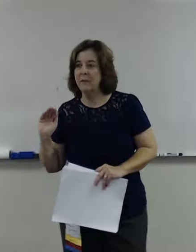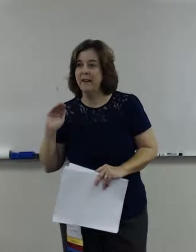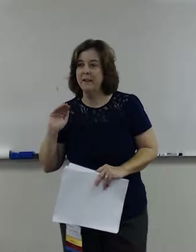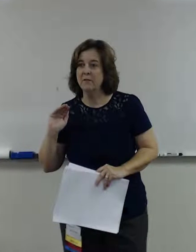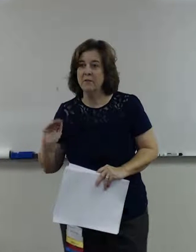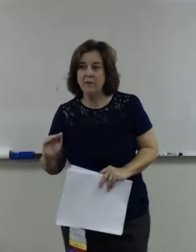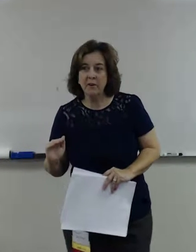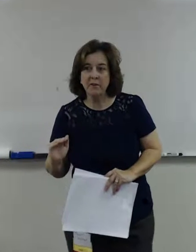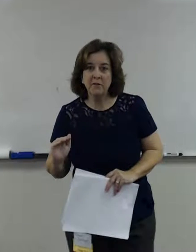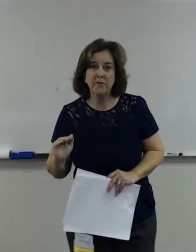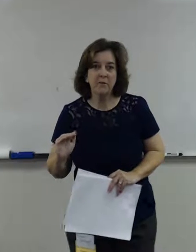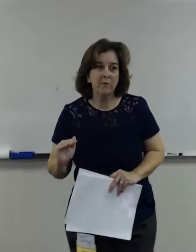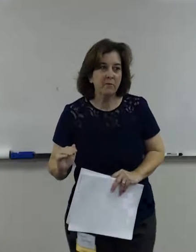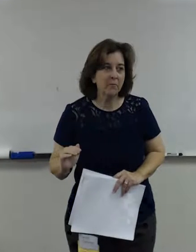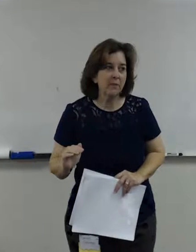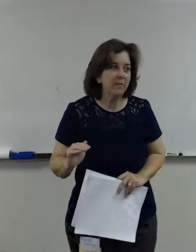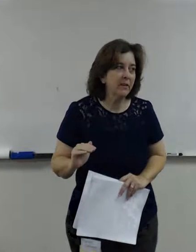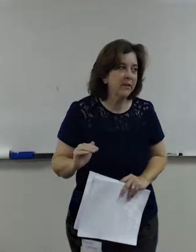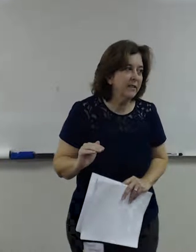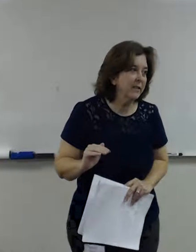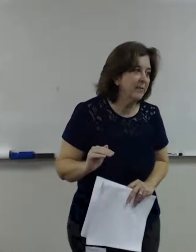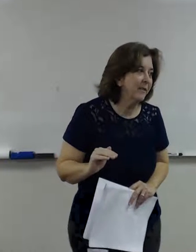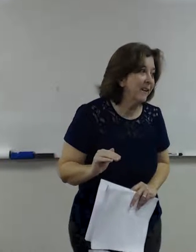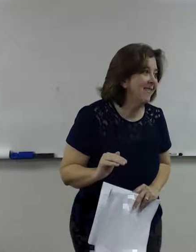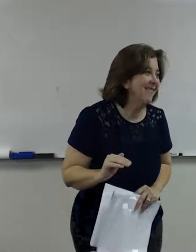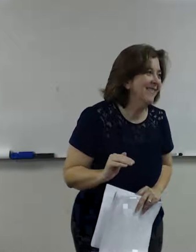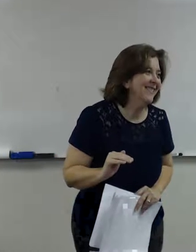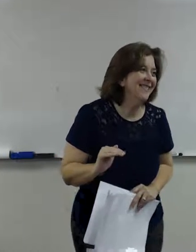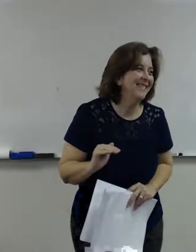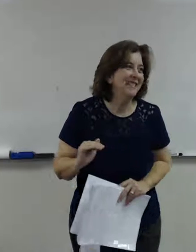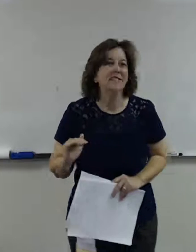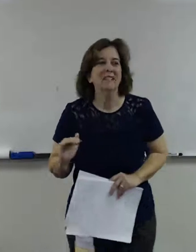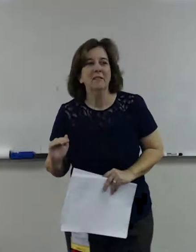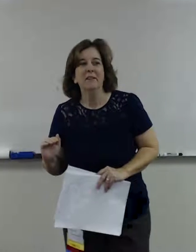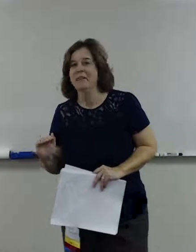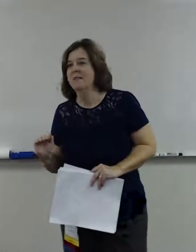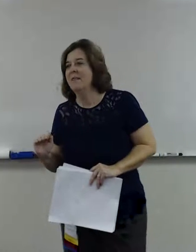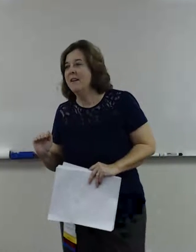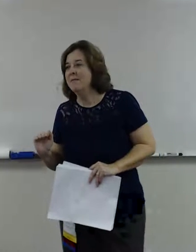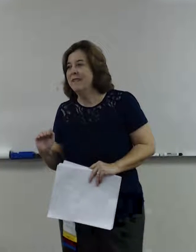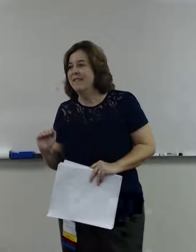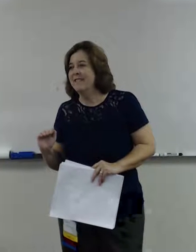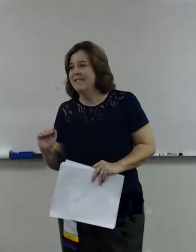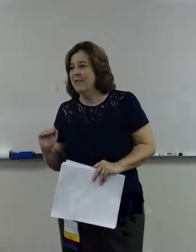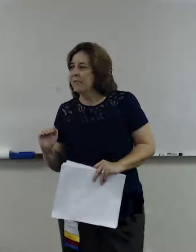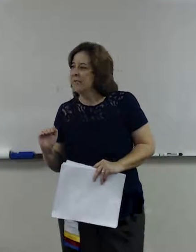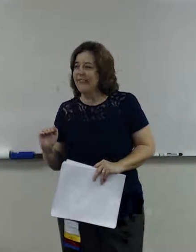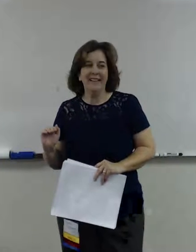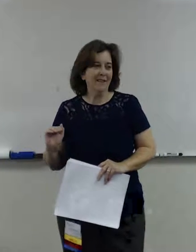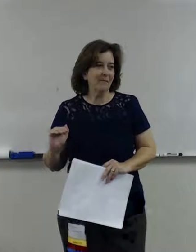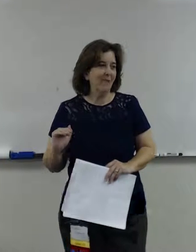in church worship services when I was probably 13,